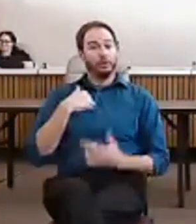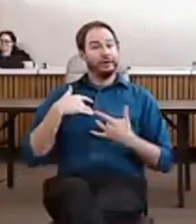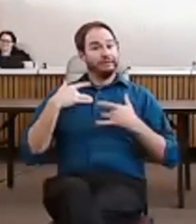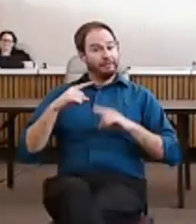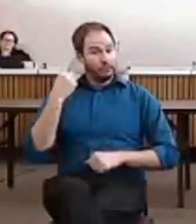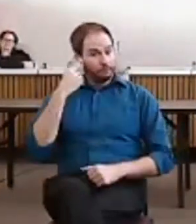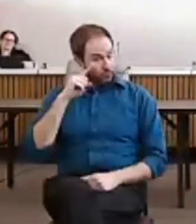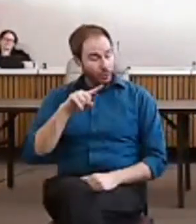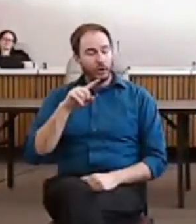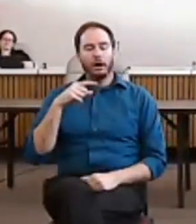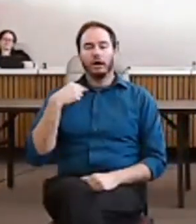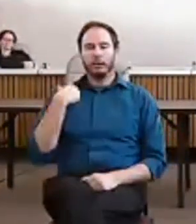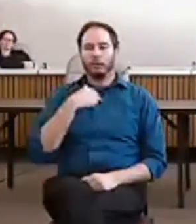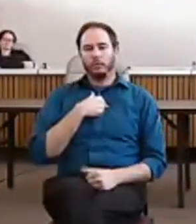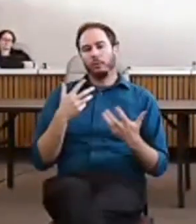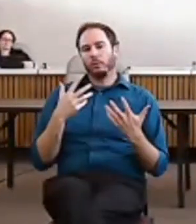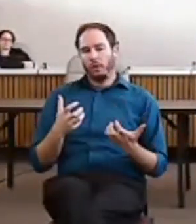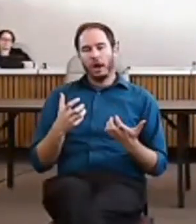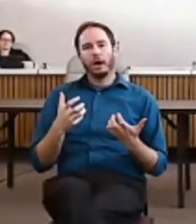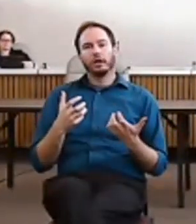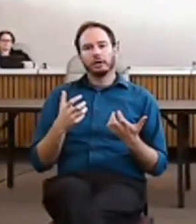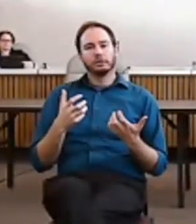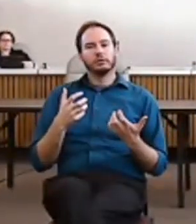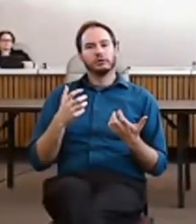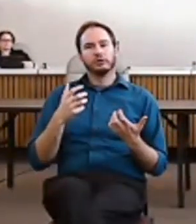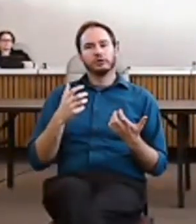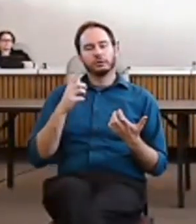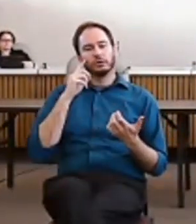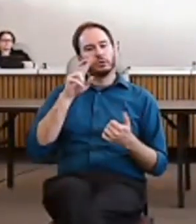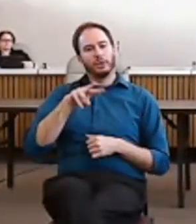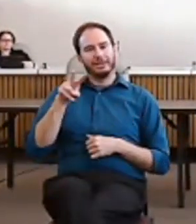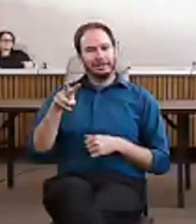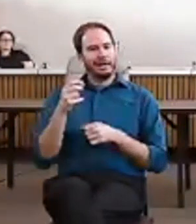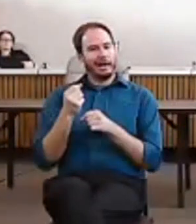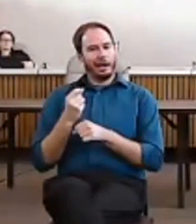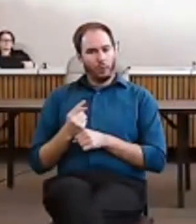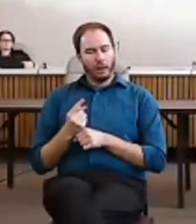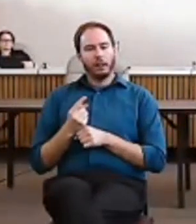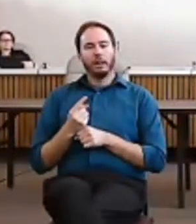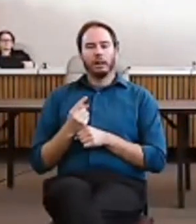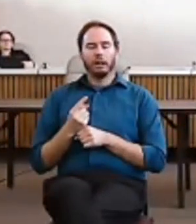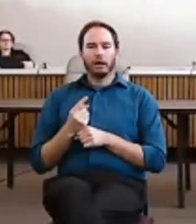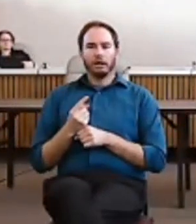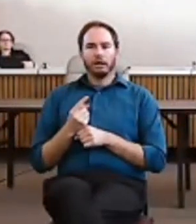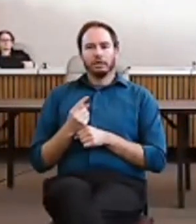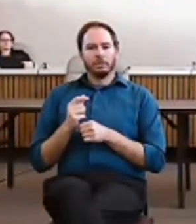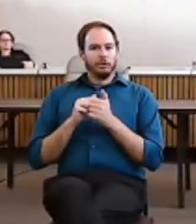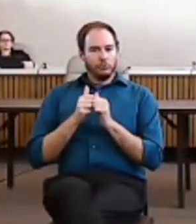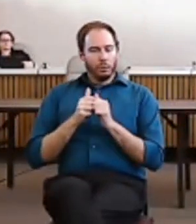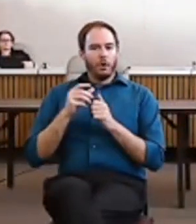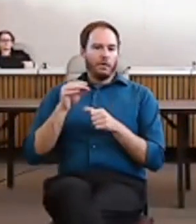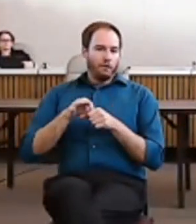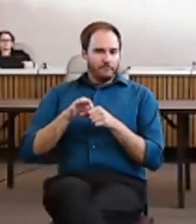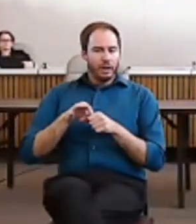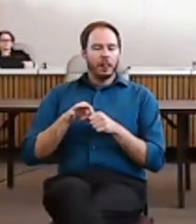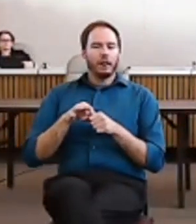for is something that 22nd annual for the sportsman raffle that we